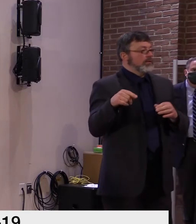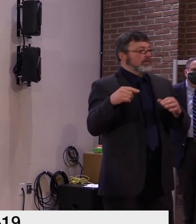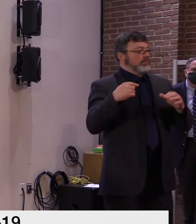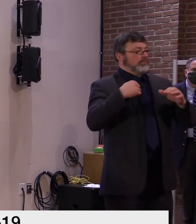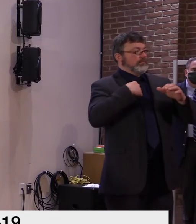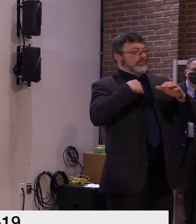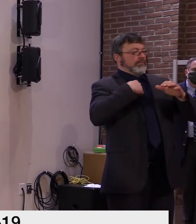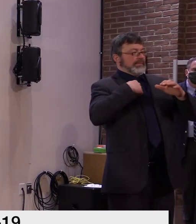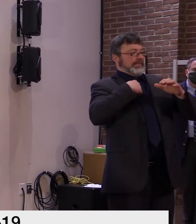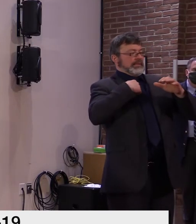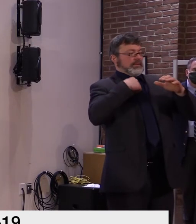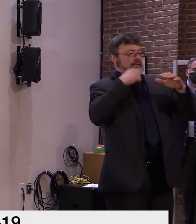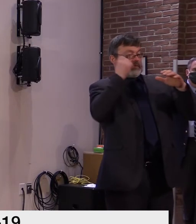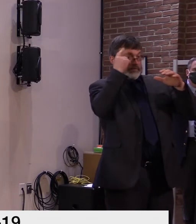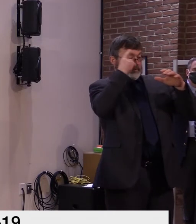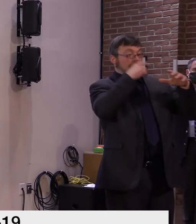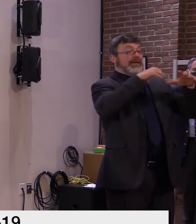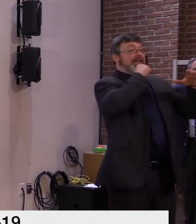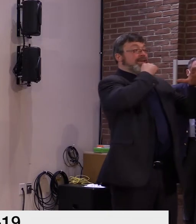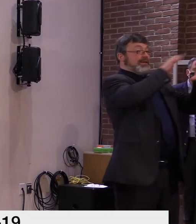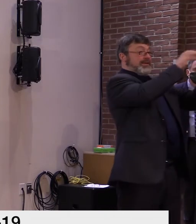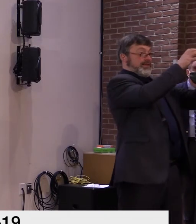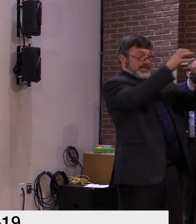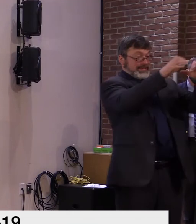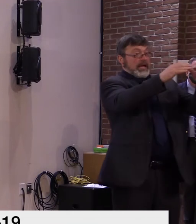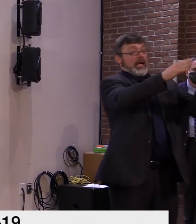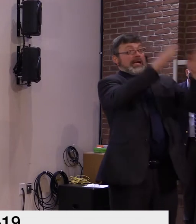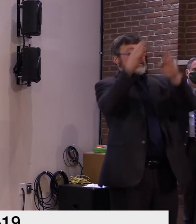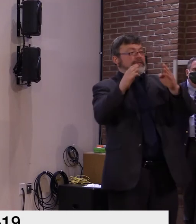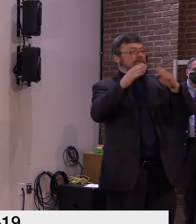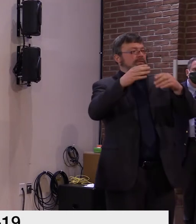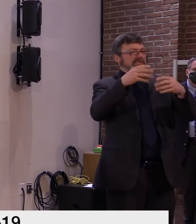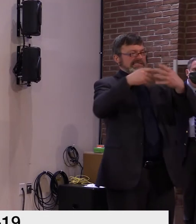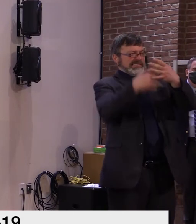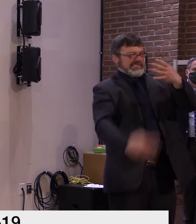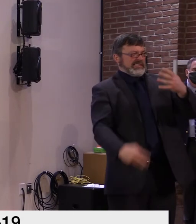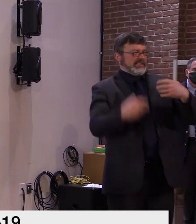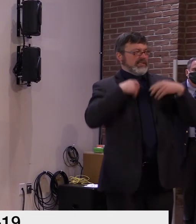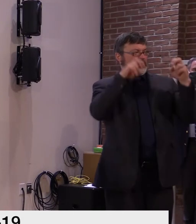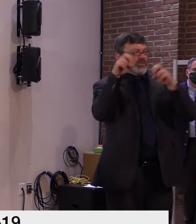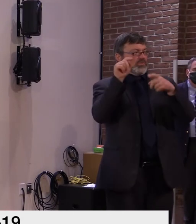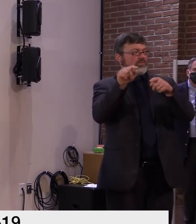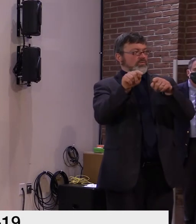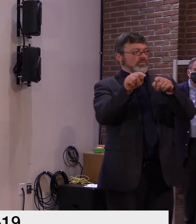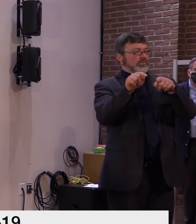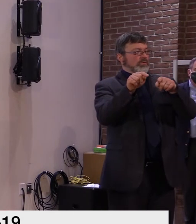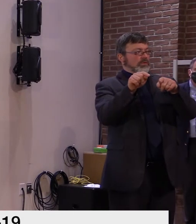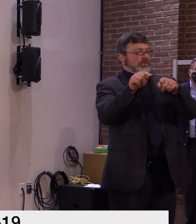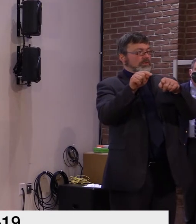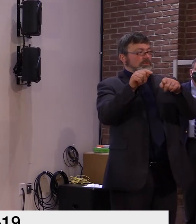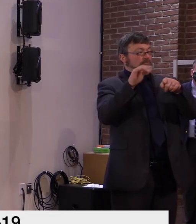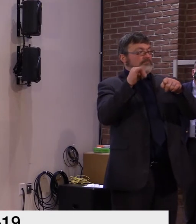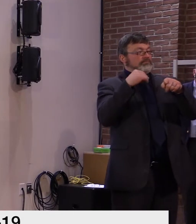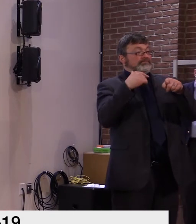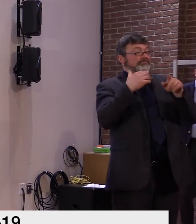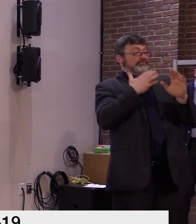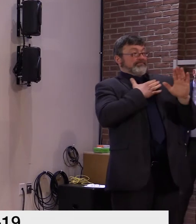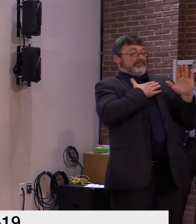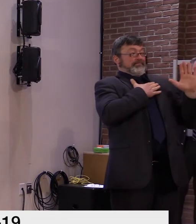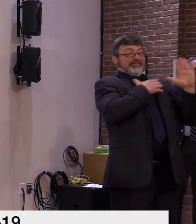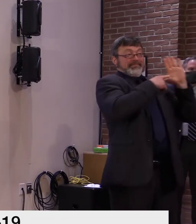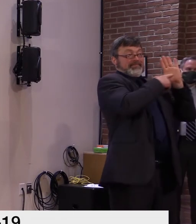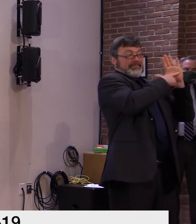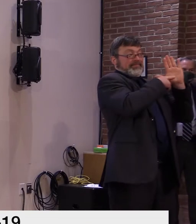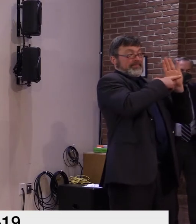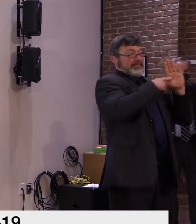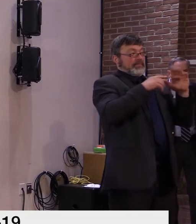included in that high risk list. Now you got to remember, some of it's going to be limited by the vaccine itself. We can only